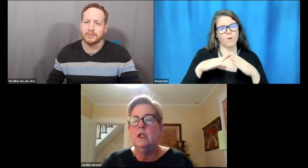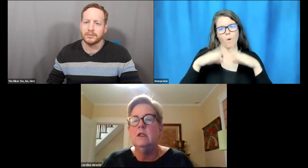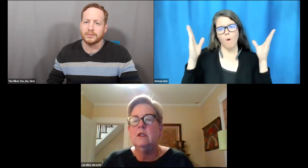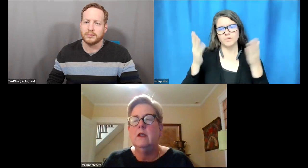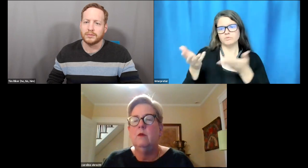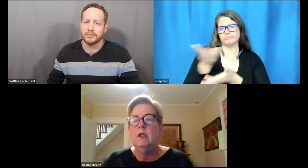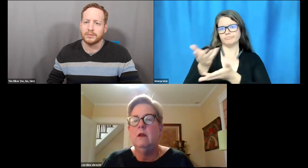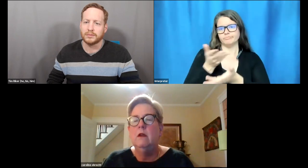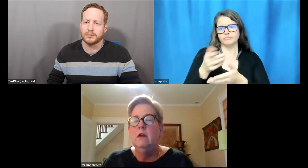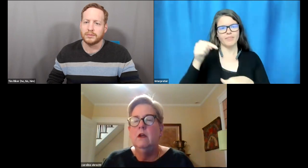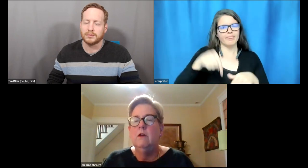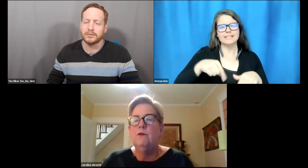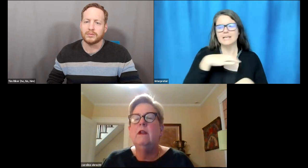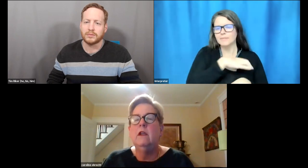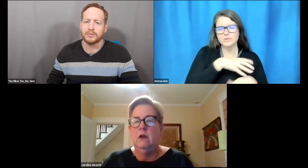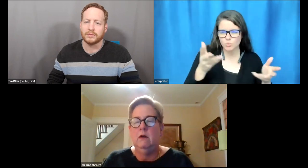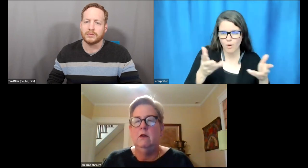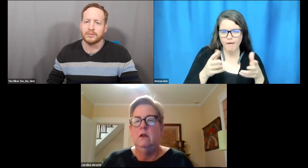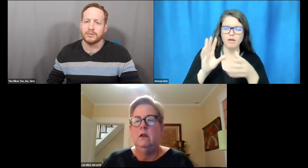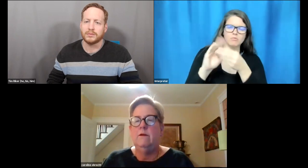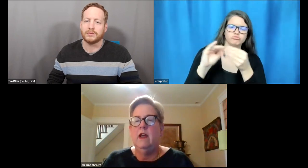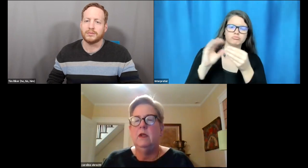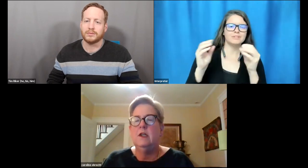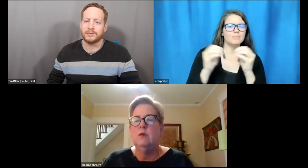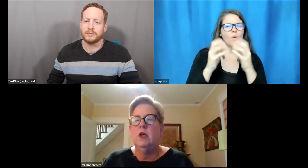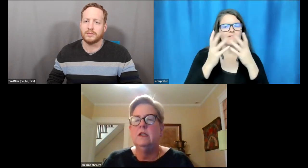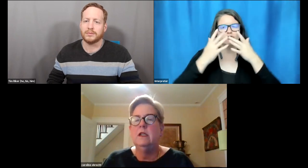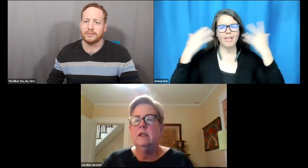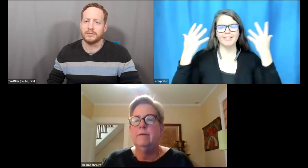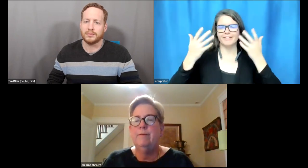commission is, so that it would be a friendlier kind of application process.